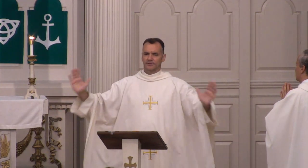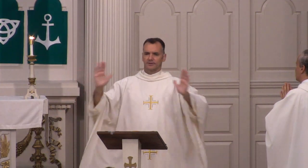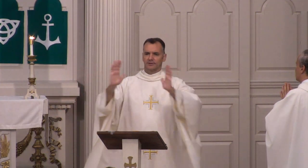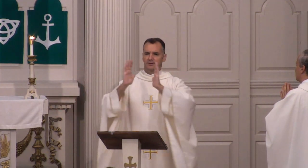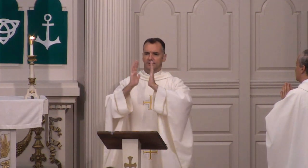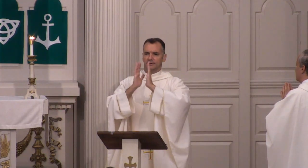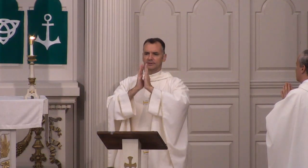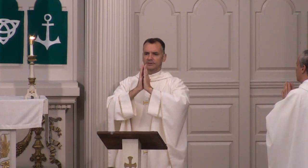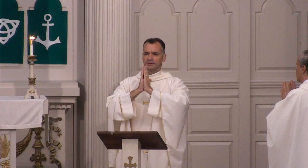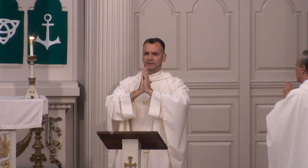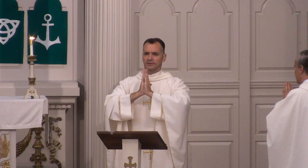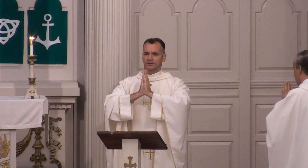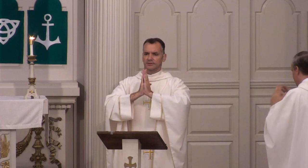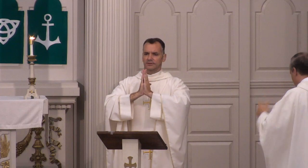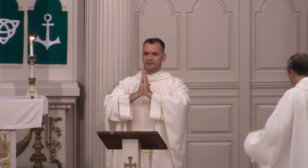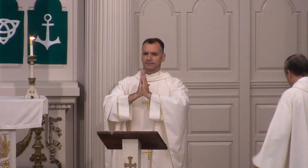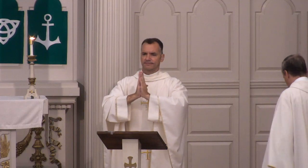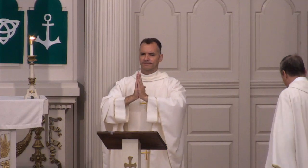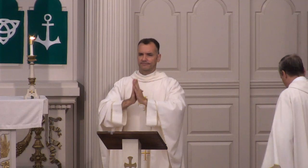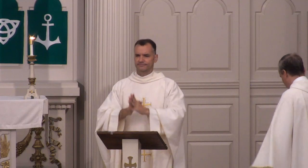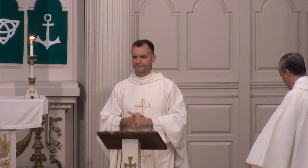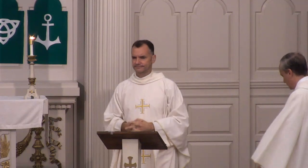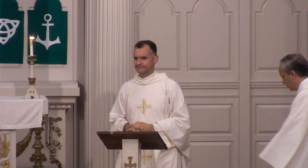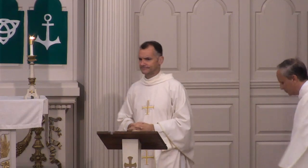Jesus' name. Amen.